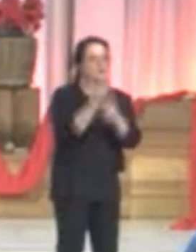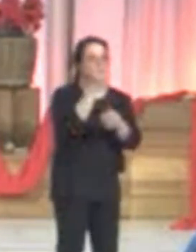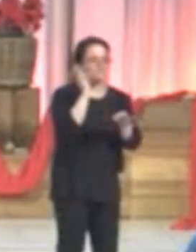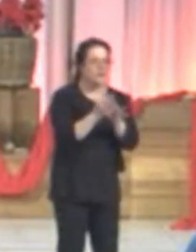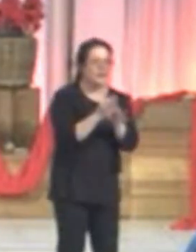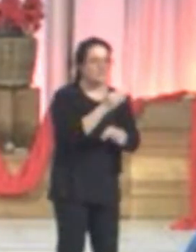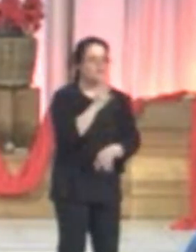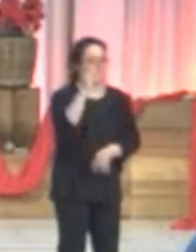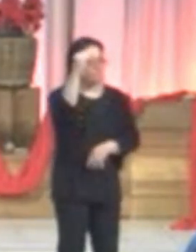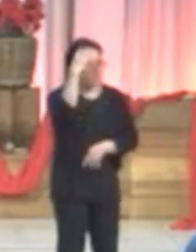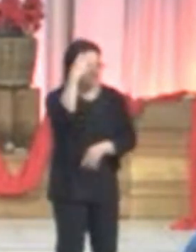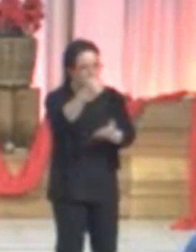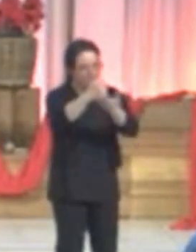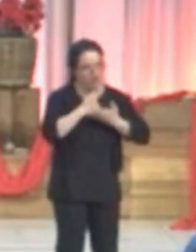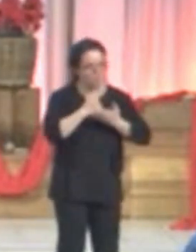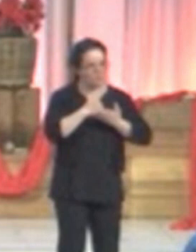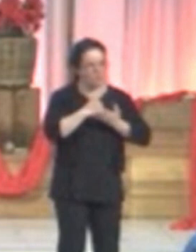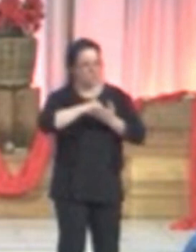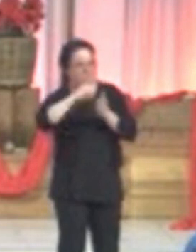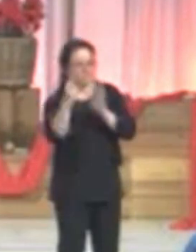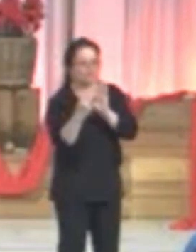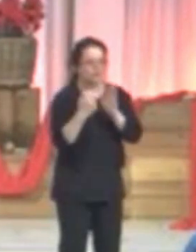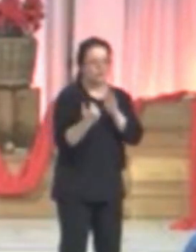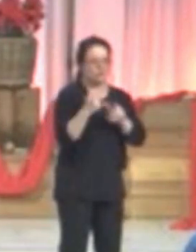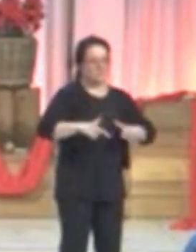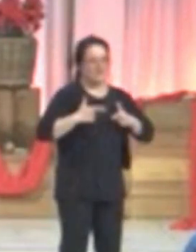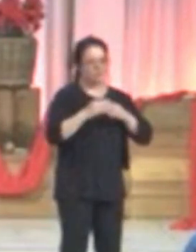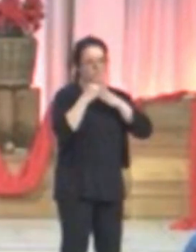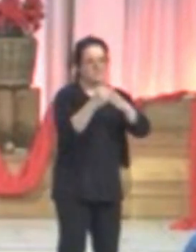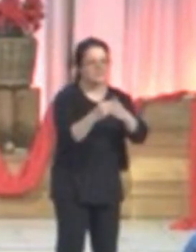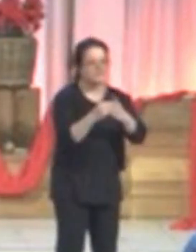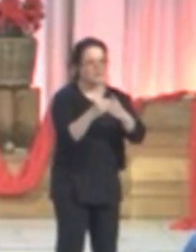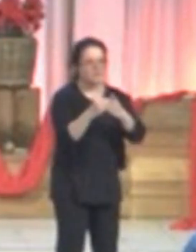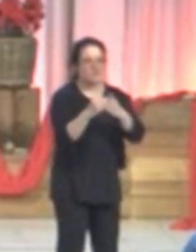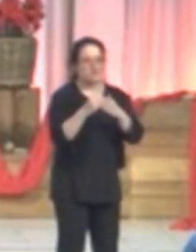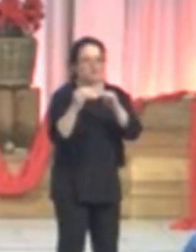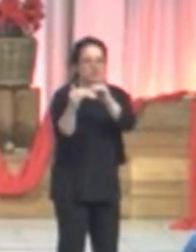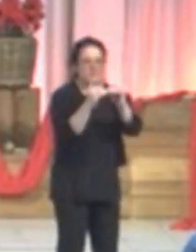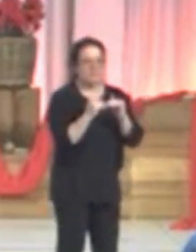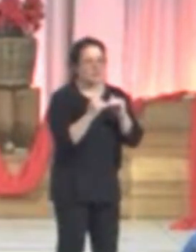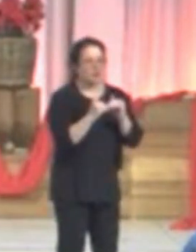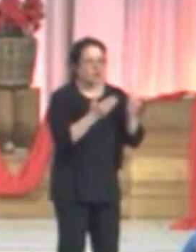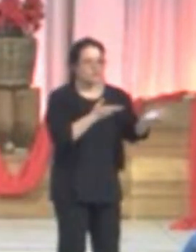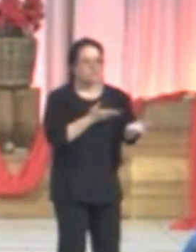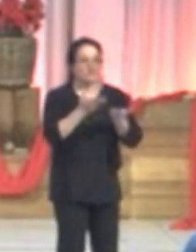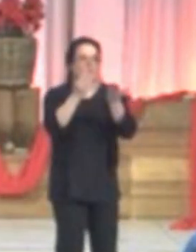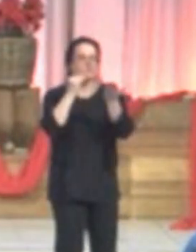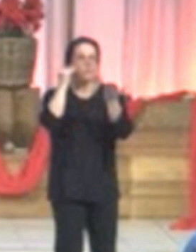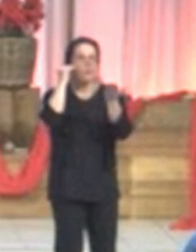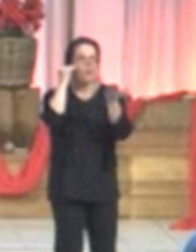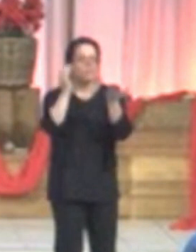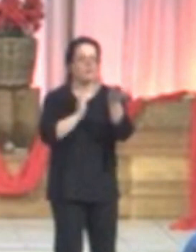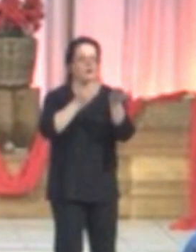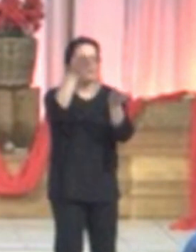and baptism help us to return to new life and lead us to live justly so as to bring us to the home of